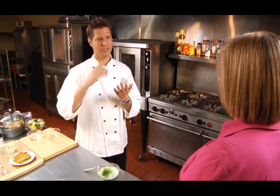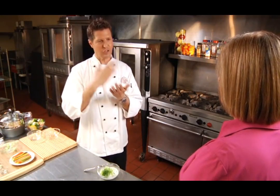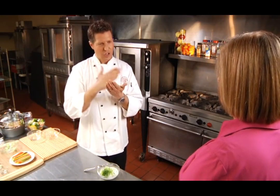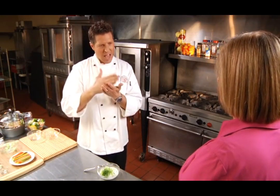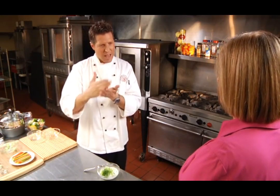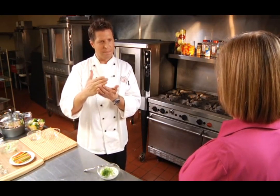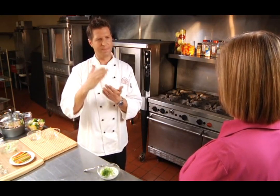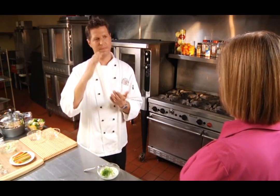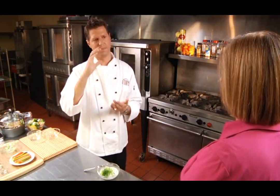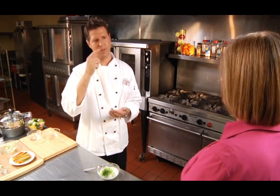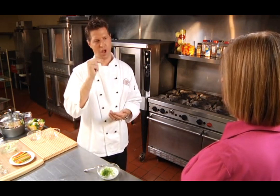chopped garlic,